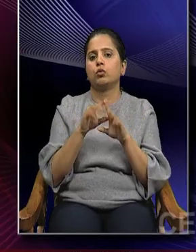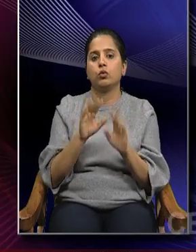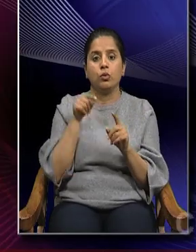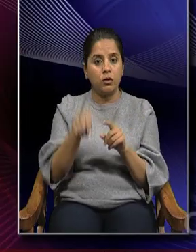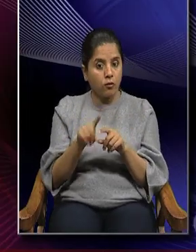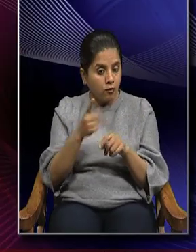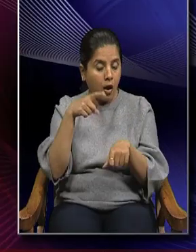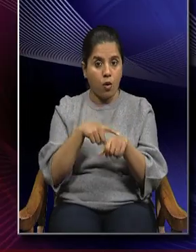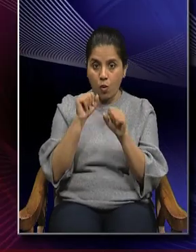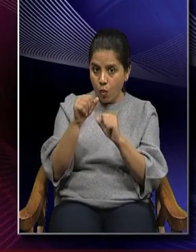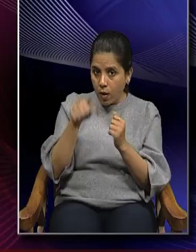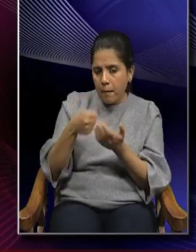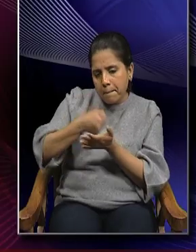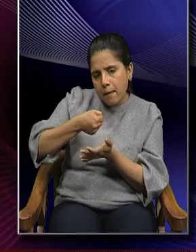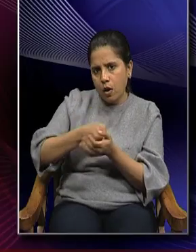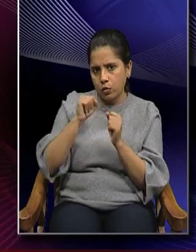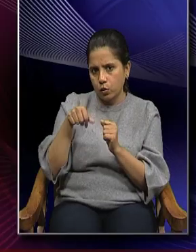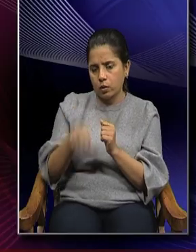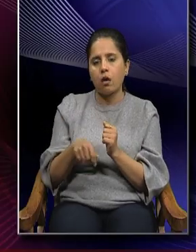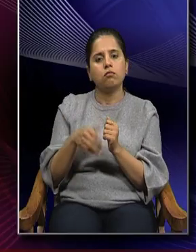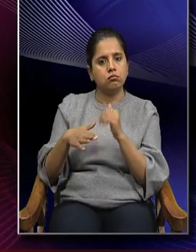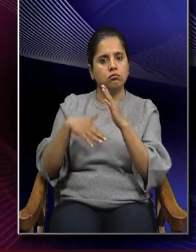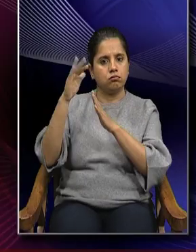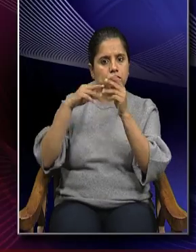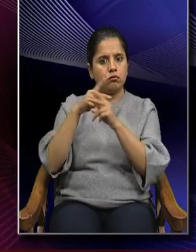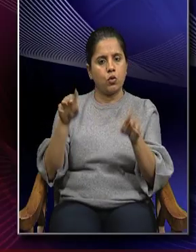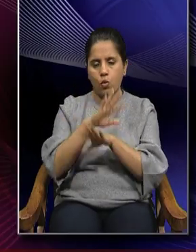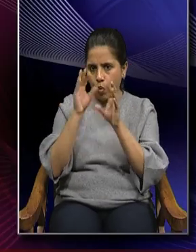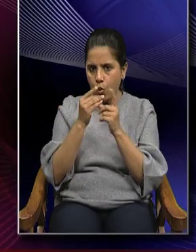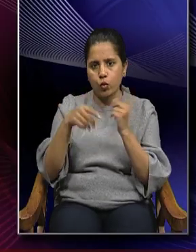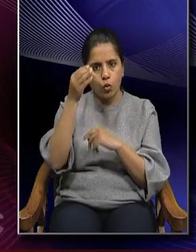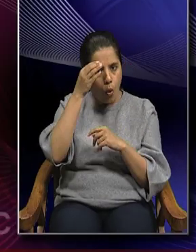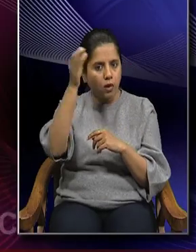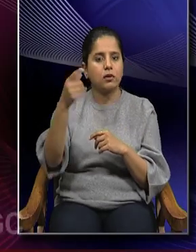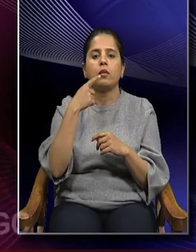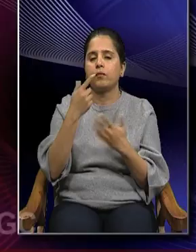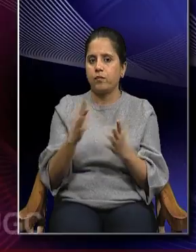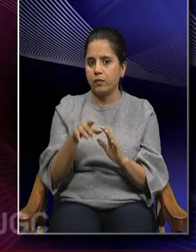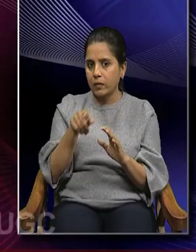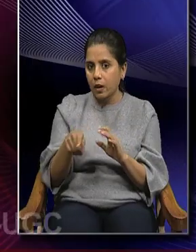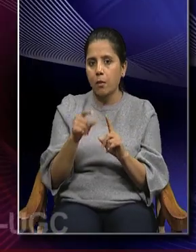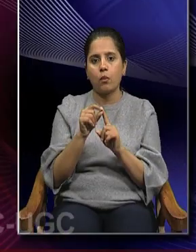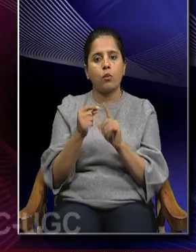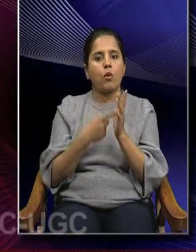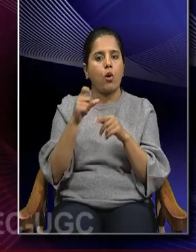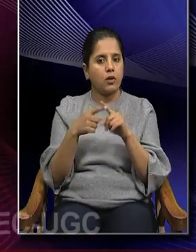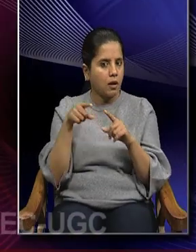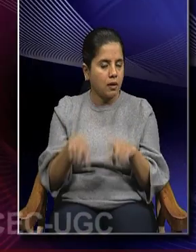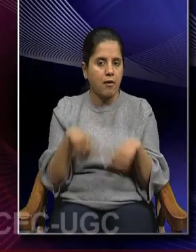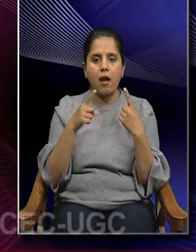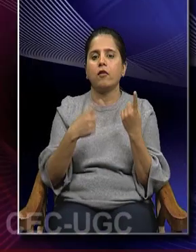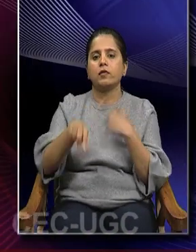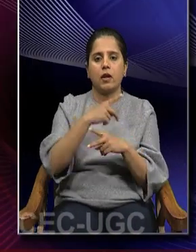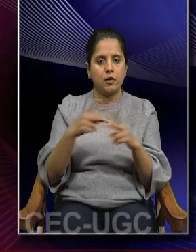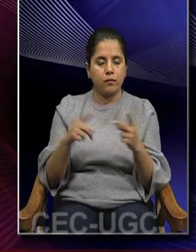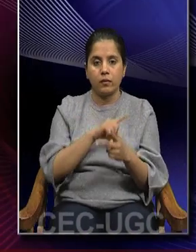is the first basic premise of the entire concept of product life cycle. Now, the